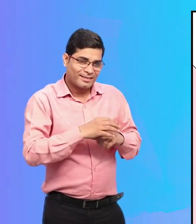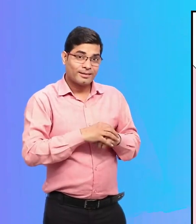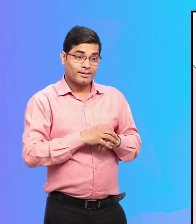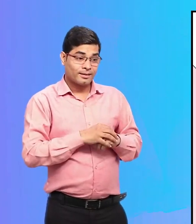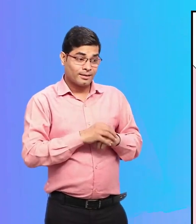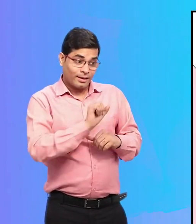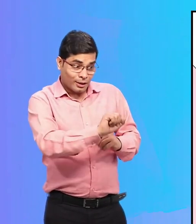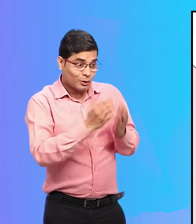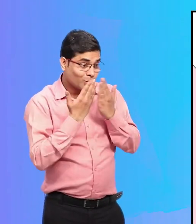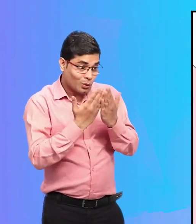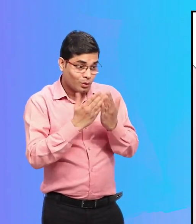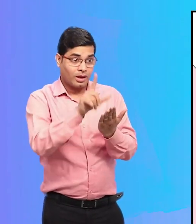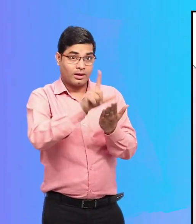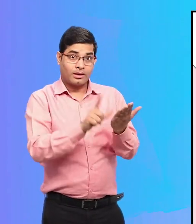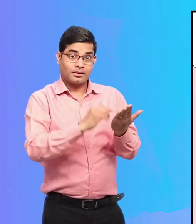This letter came from your school.